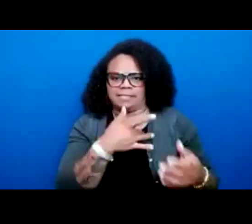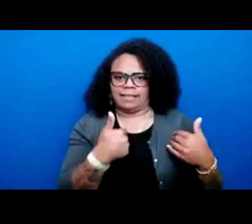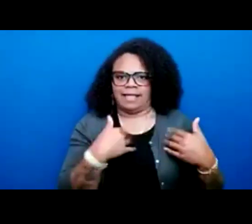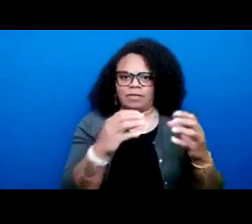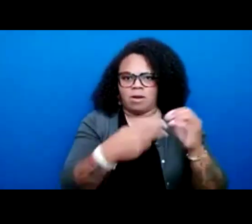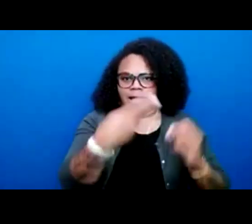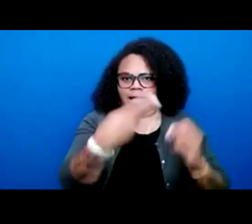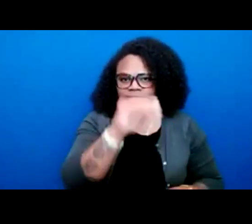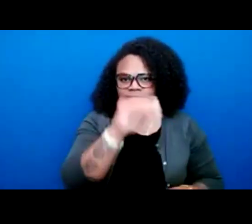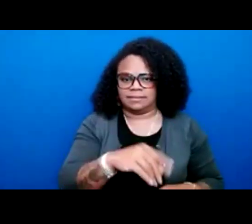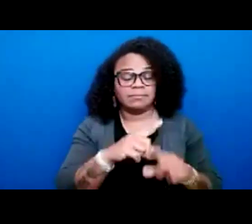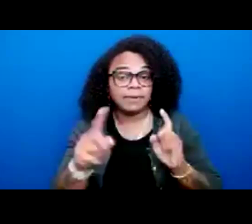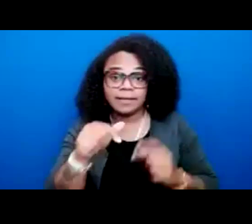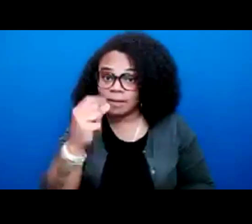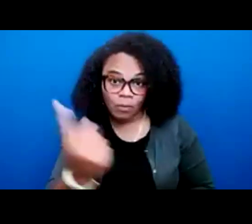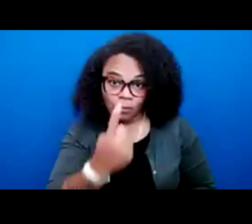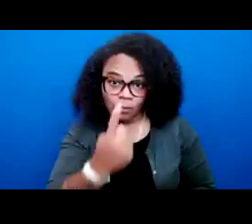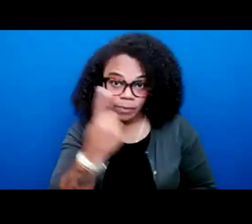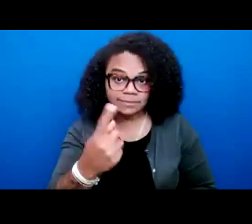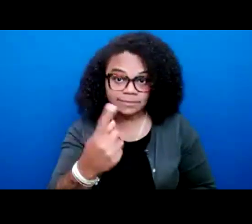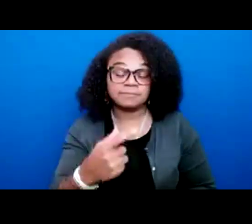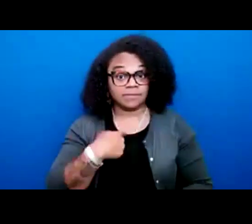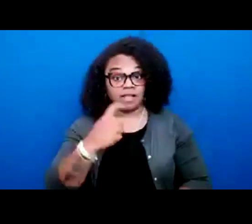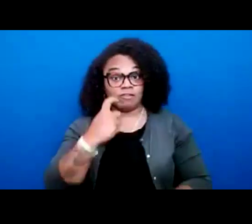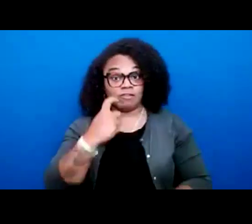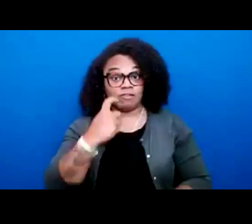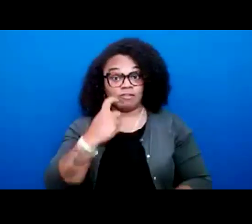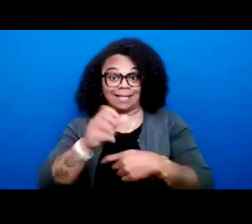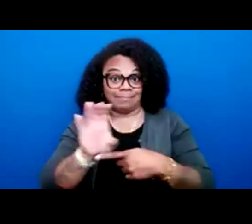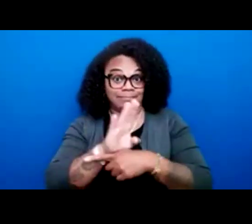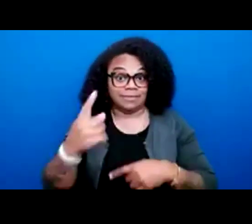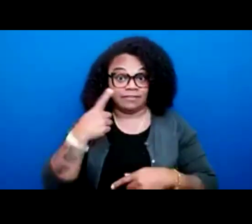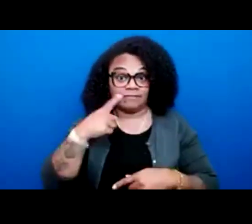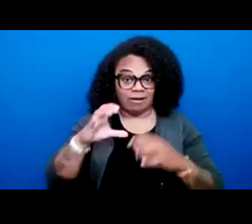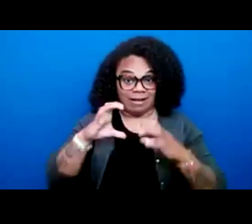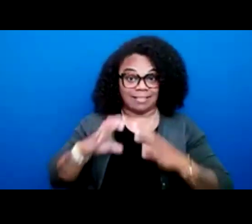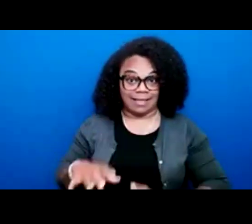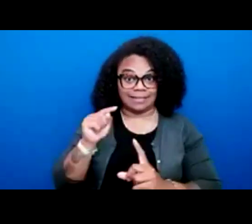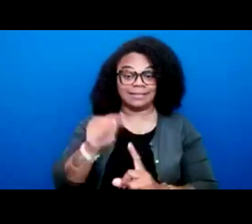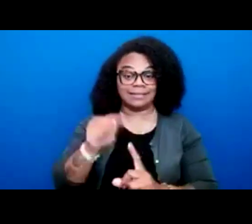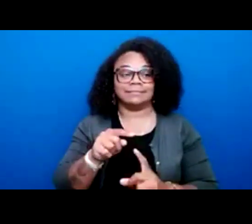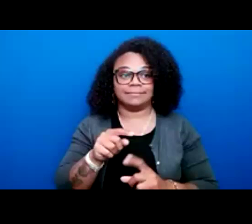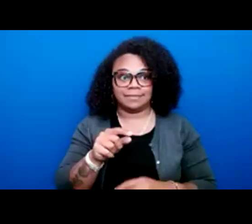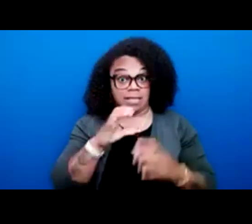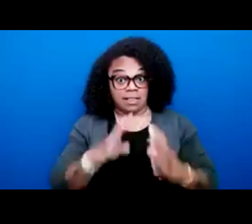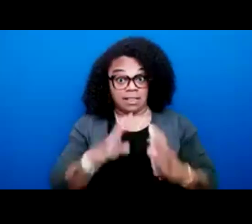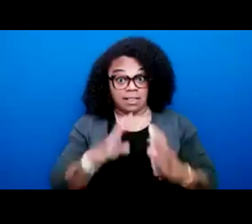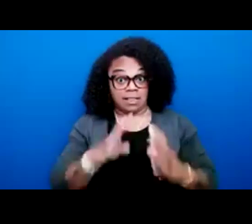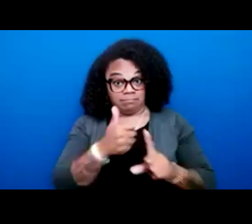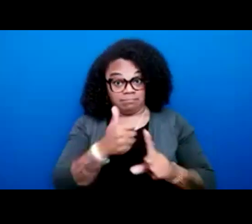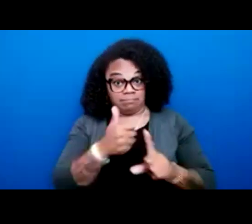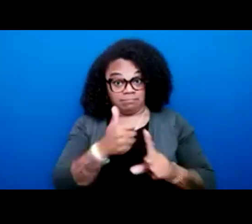always. I've recently set up an entity for a client who owns and purchases real